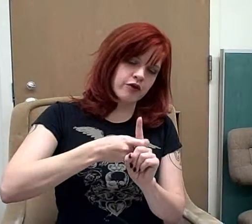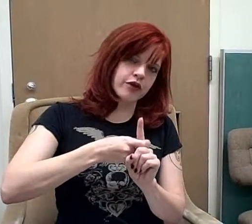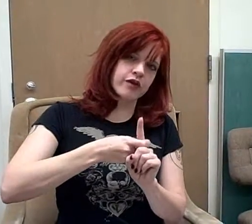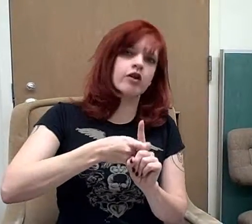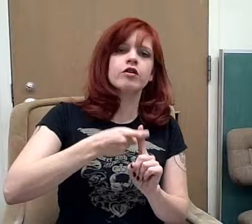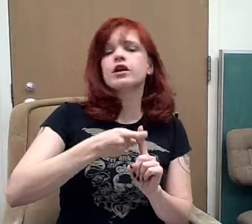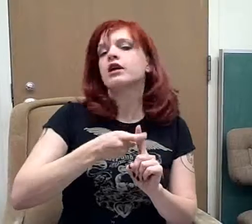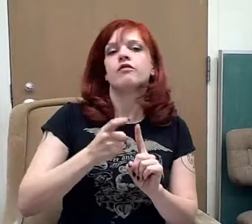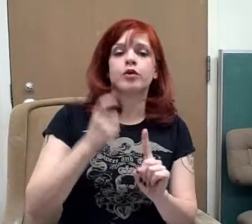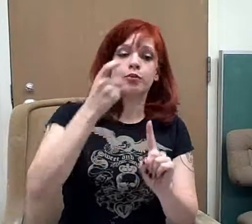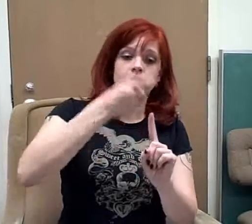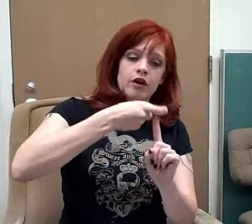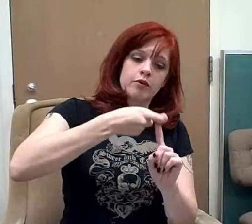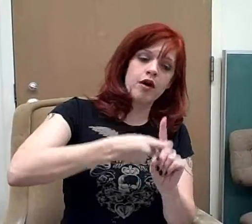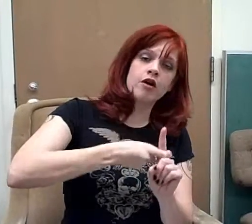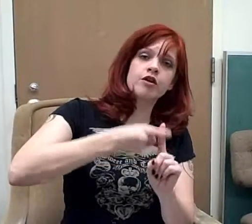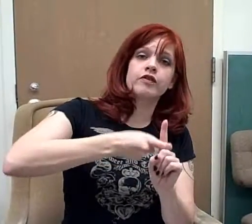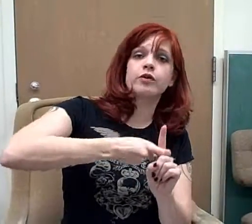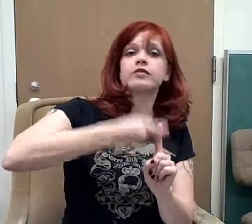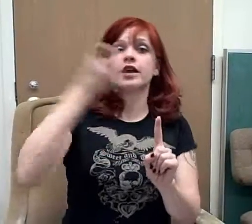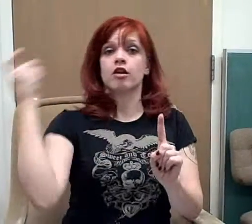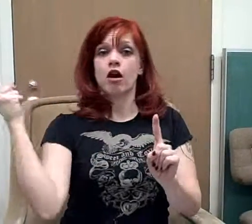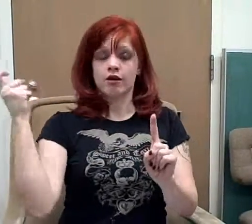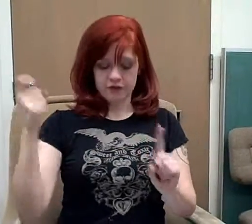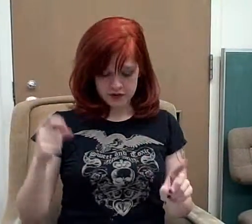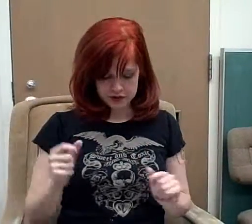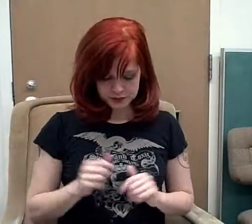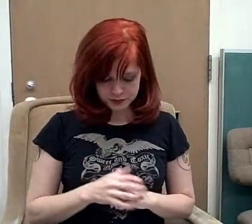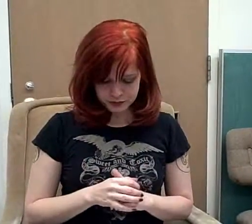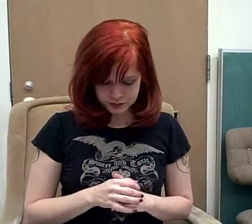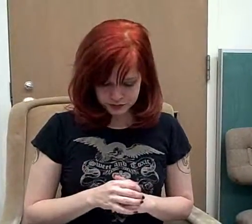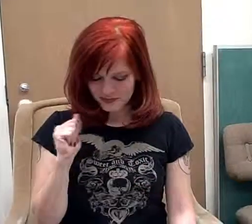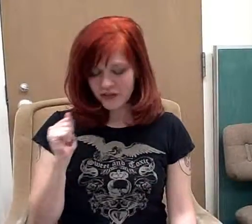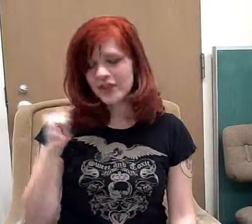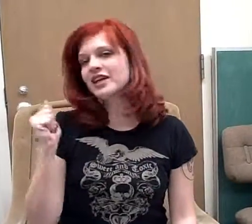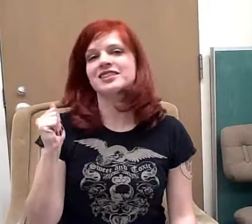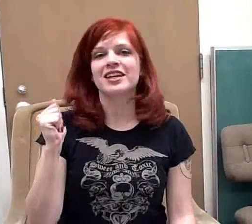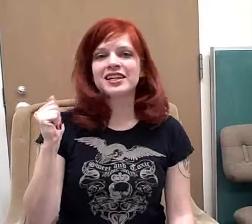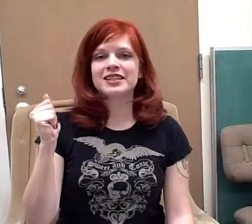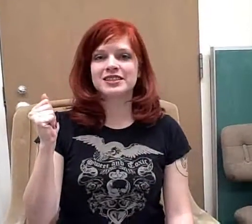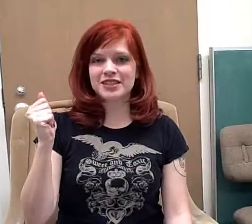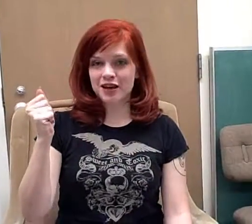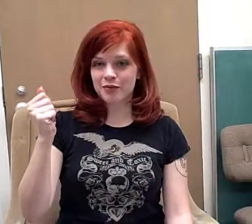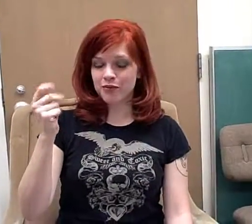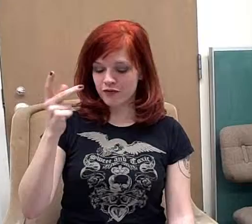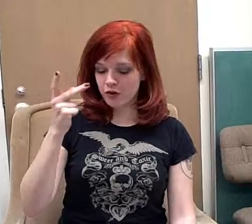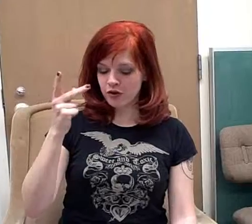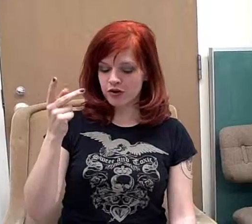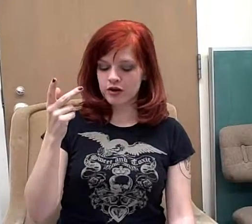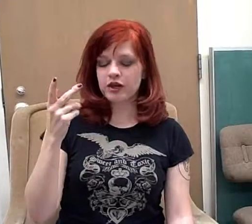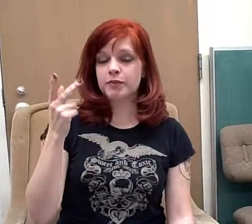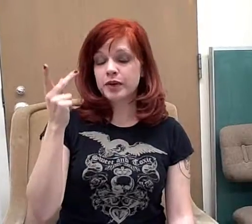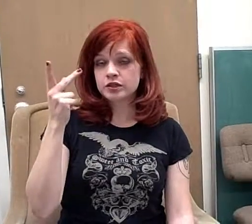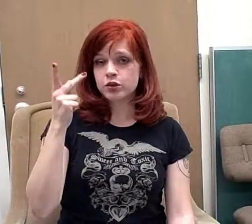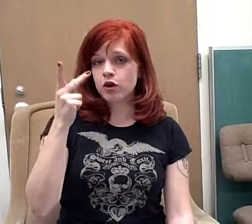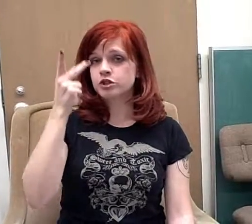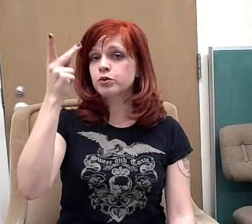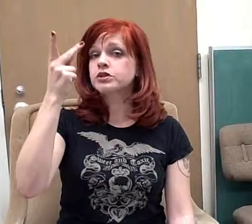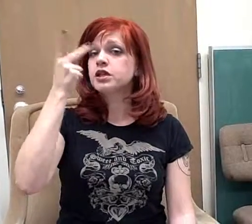your finger. If you want to put the condom on, or if you want to take it off. The next sign is for like piss or water sports.